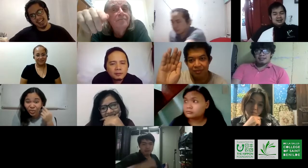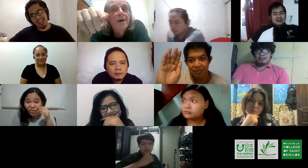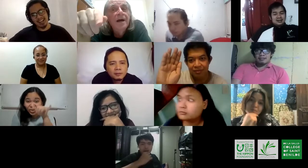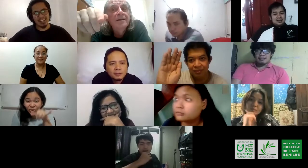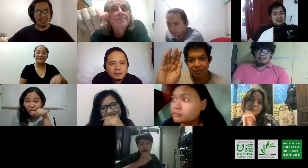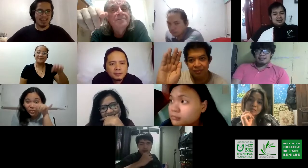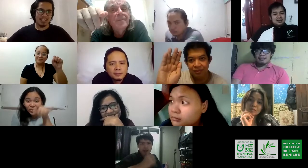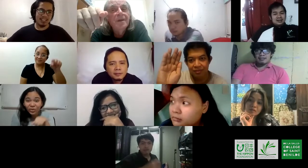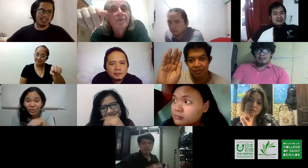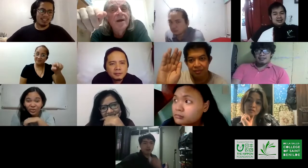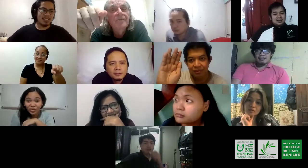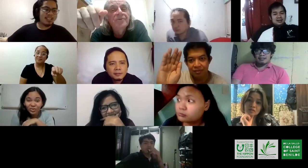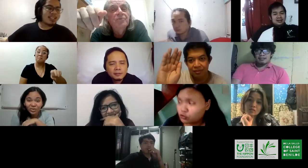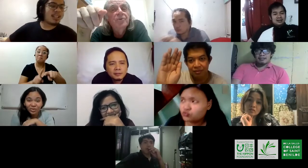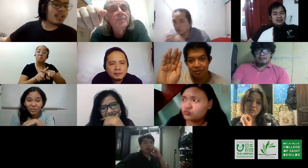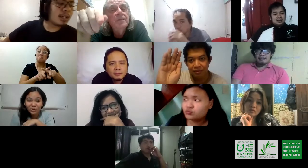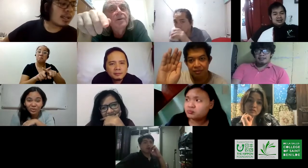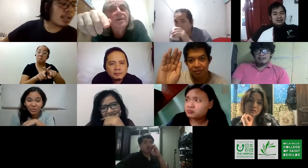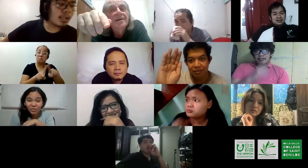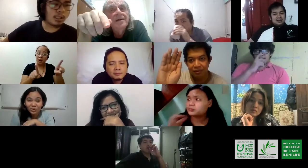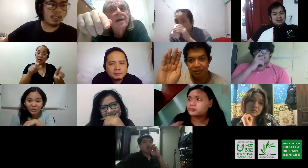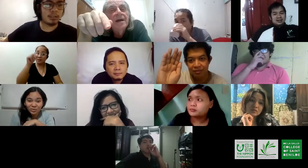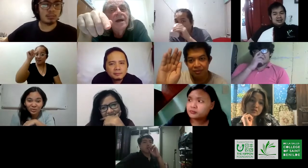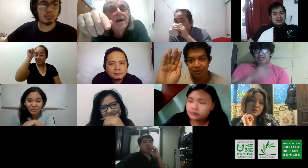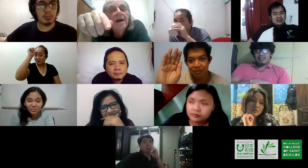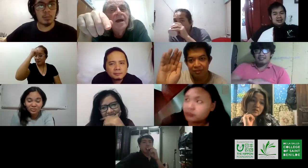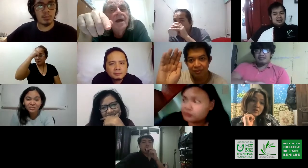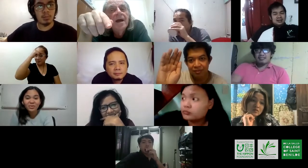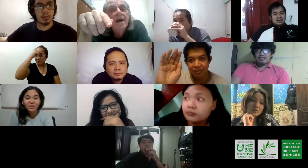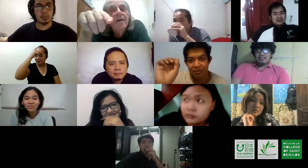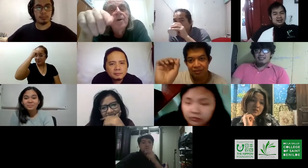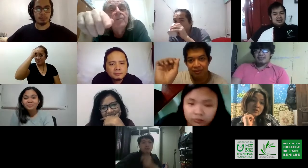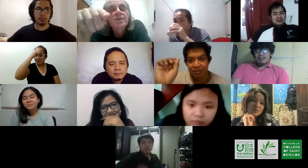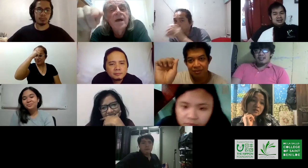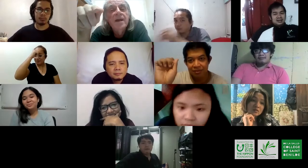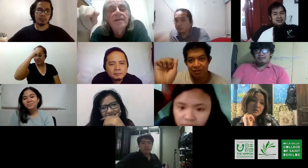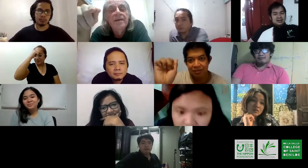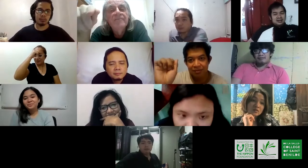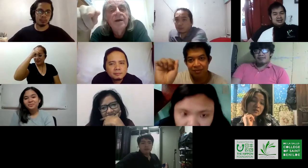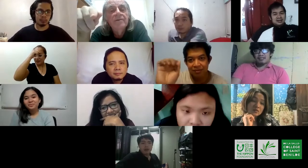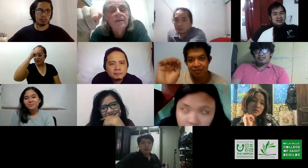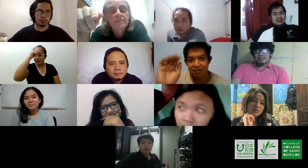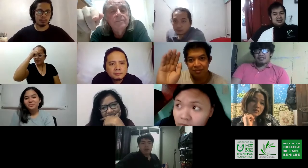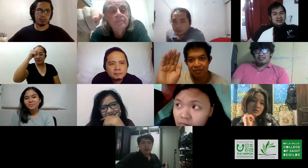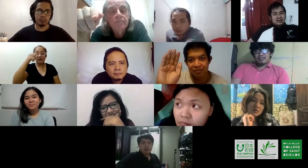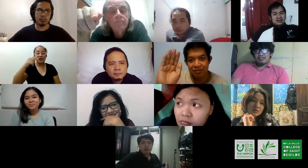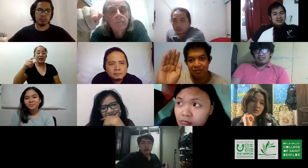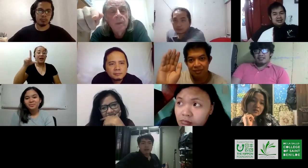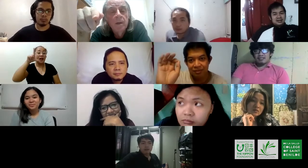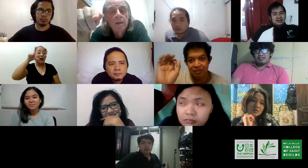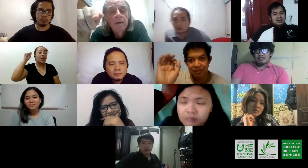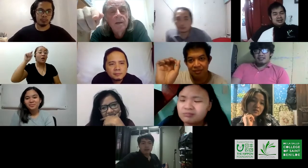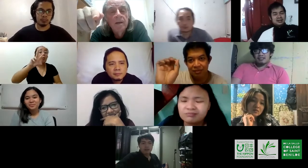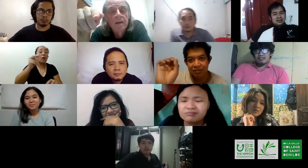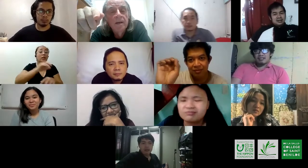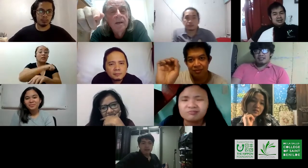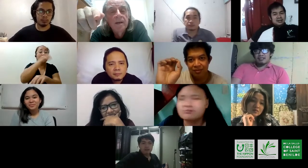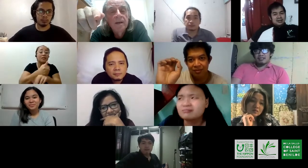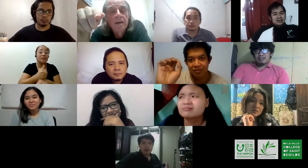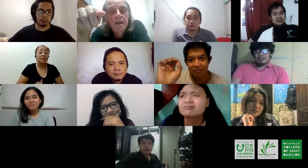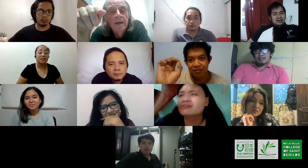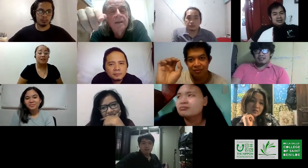Yeah, but you have to remember, when was Gallaudet founded?